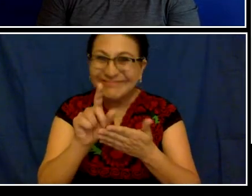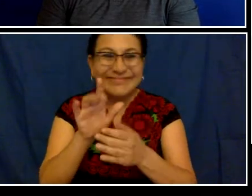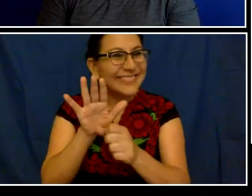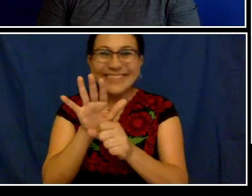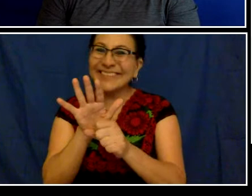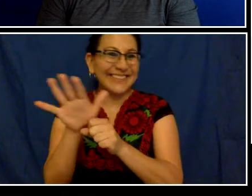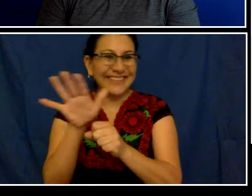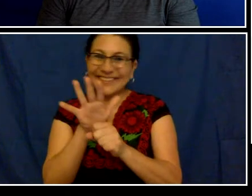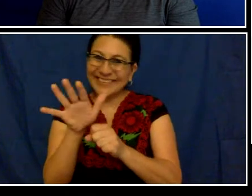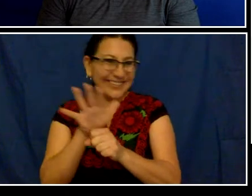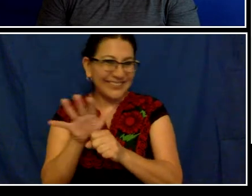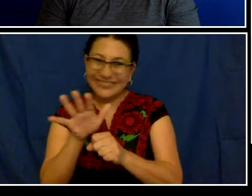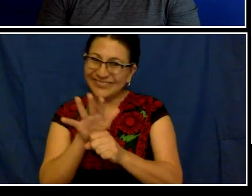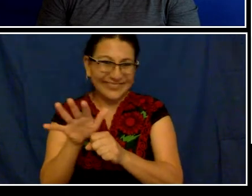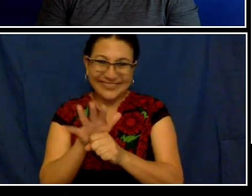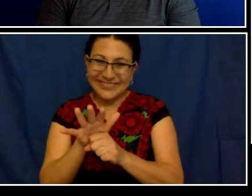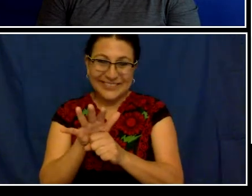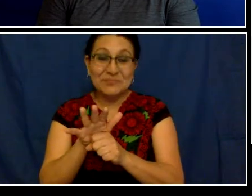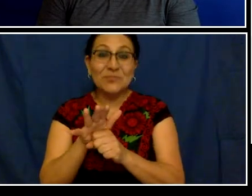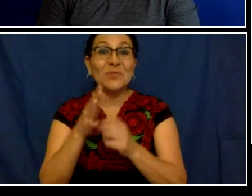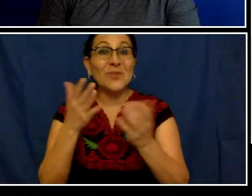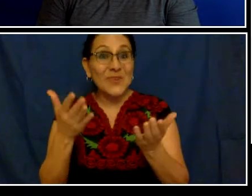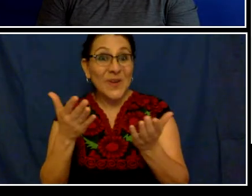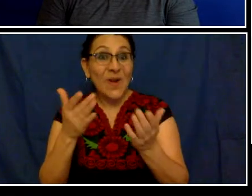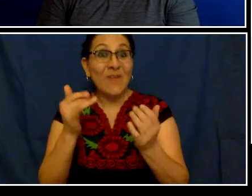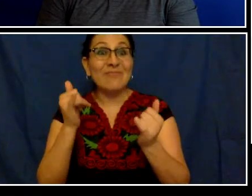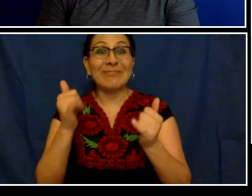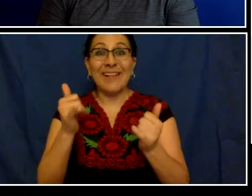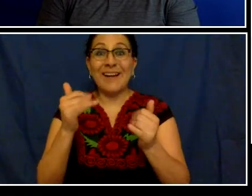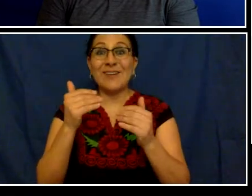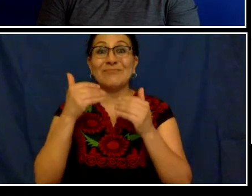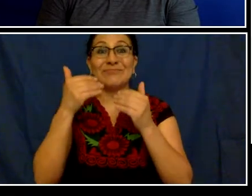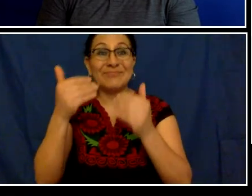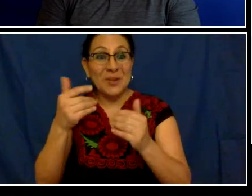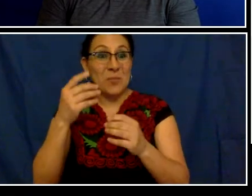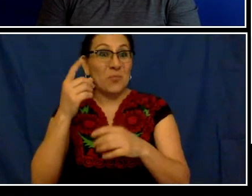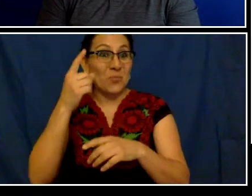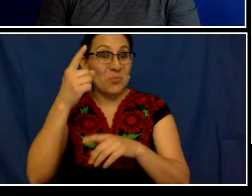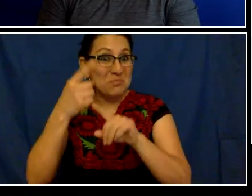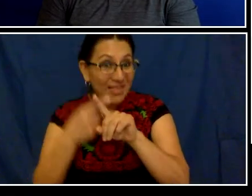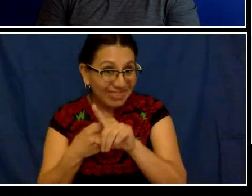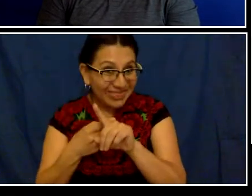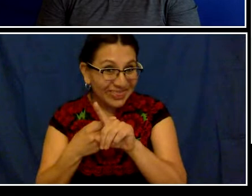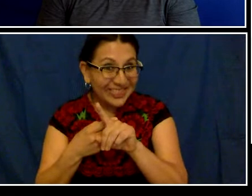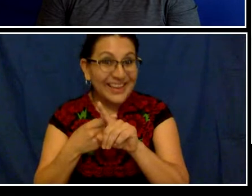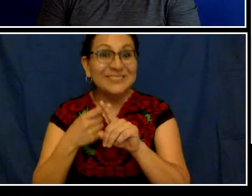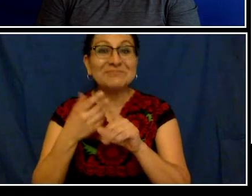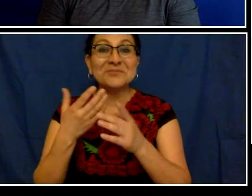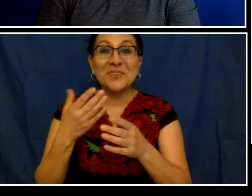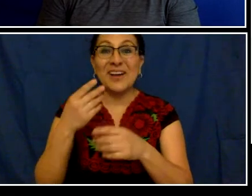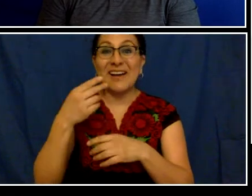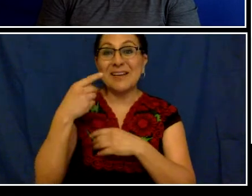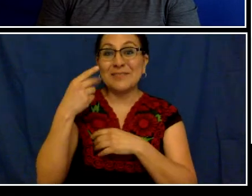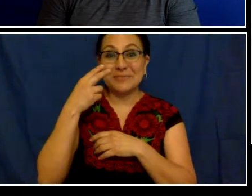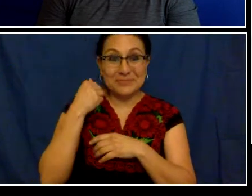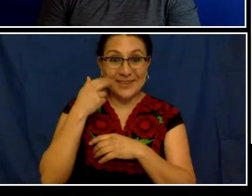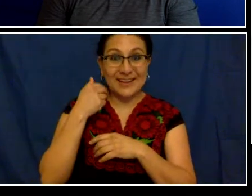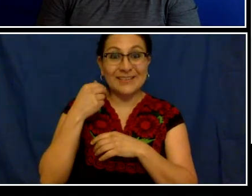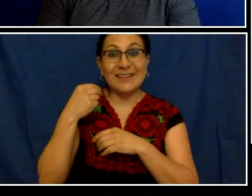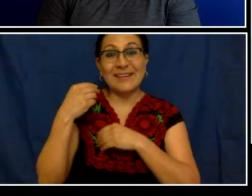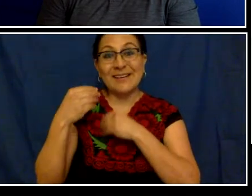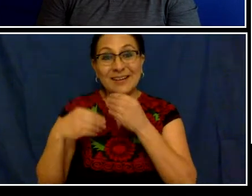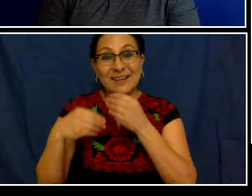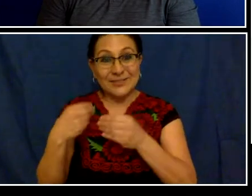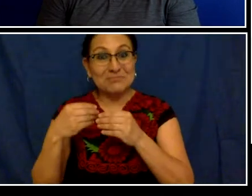Week. And you'll notice they gave us a week was not enough. We need more time to celebrate our heritage. So now we